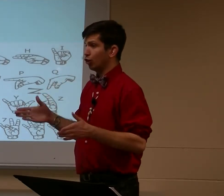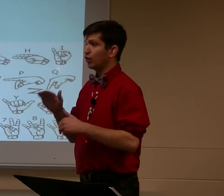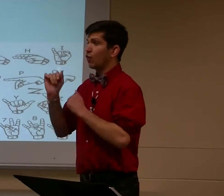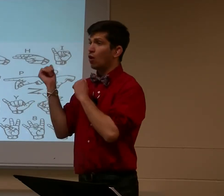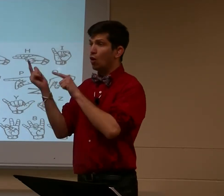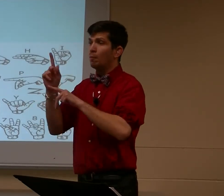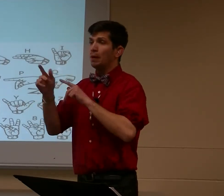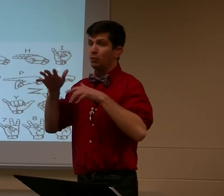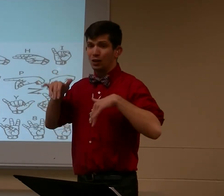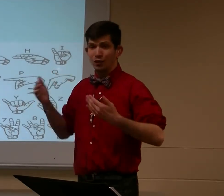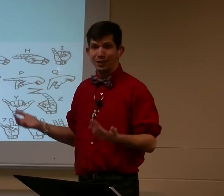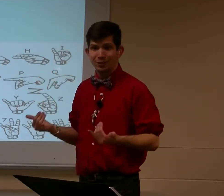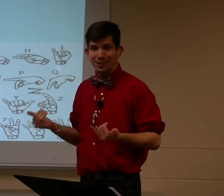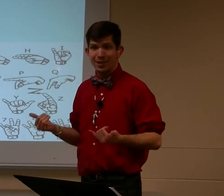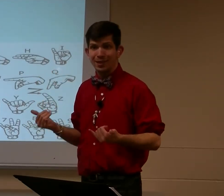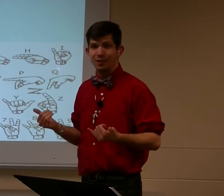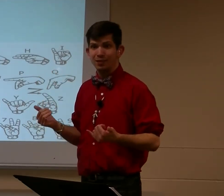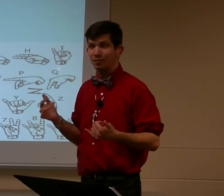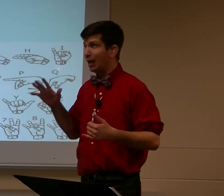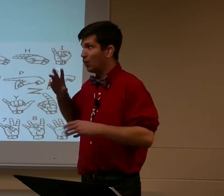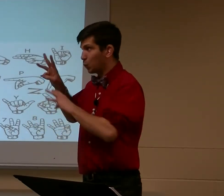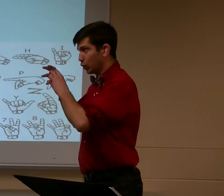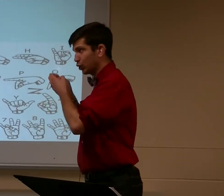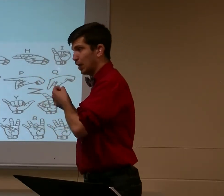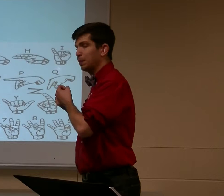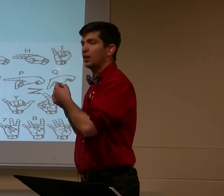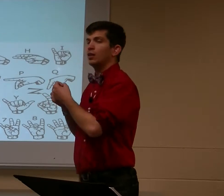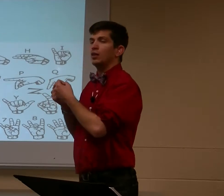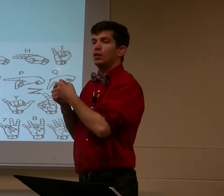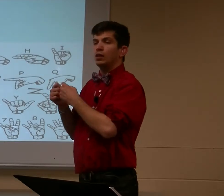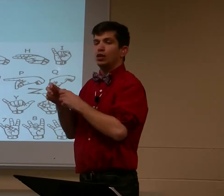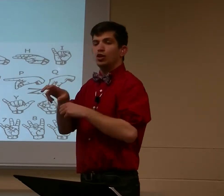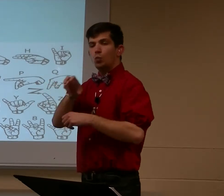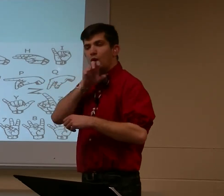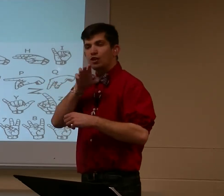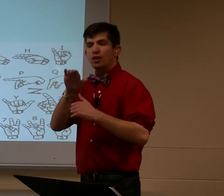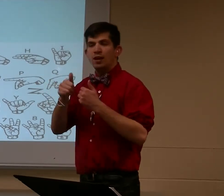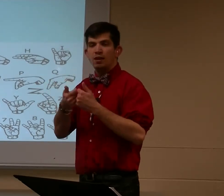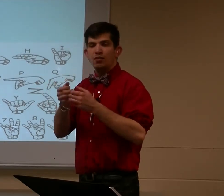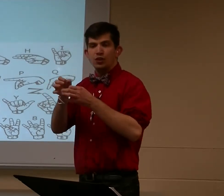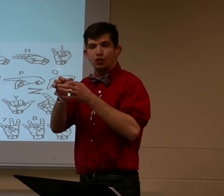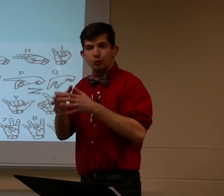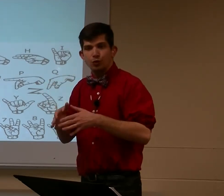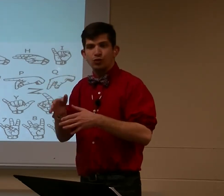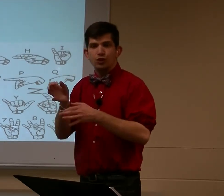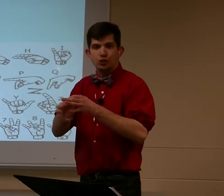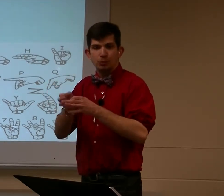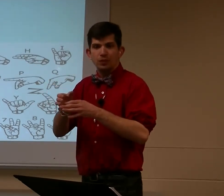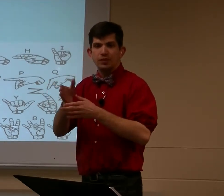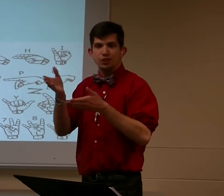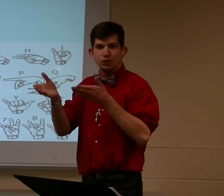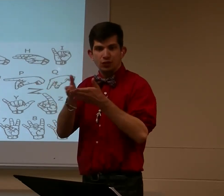for all people that are here today out of the workshop to watch how the interpreters interpret the service.